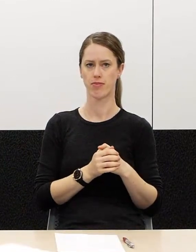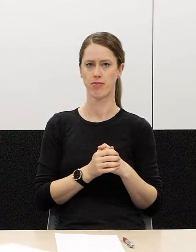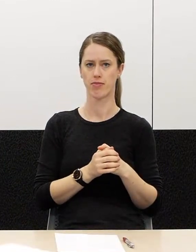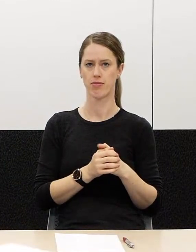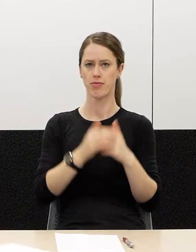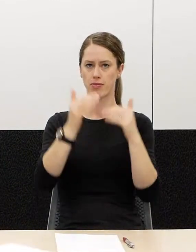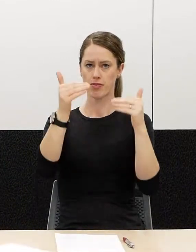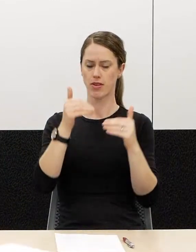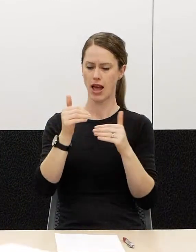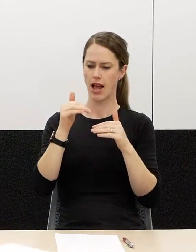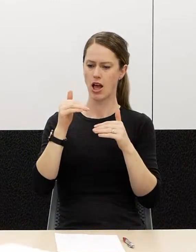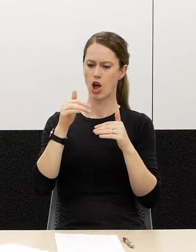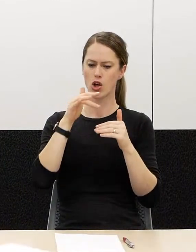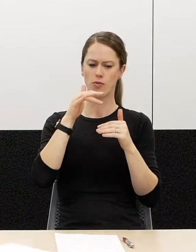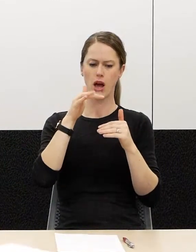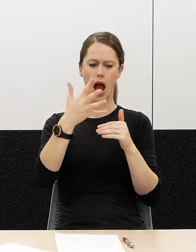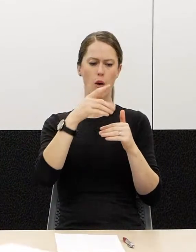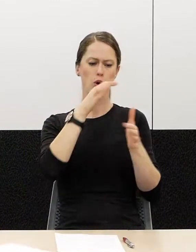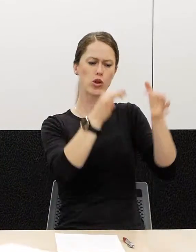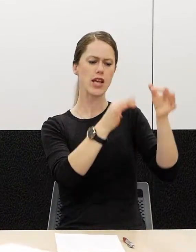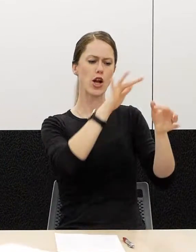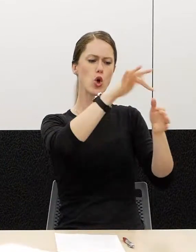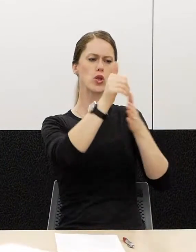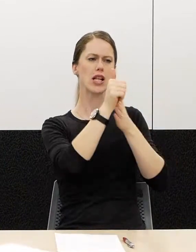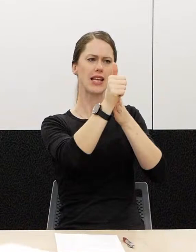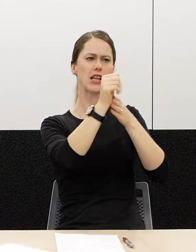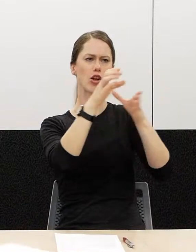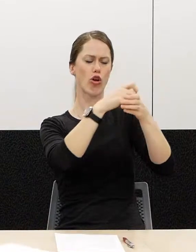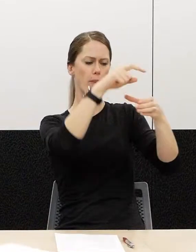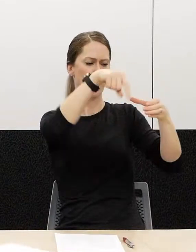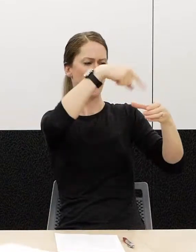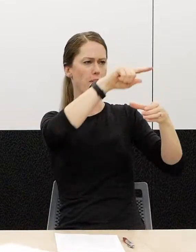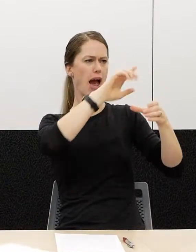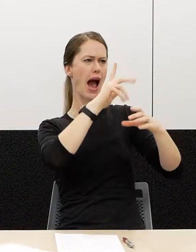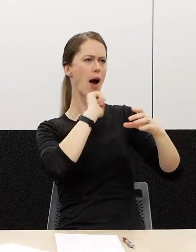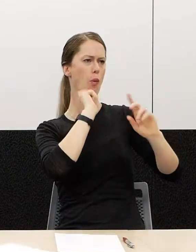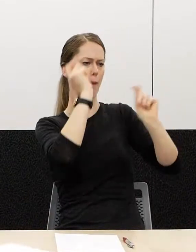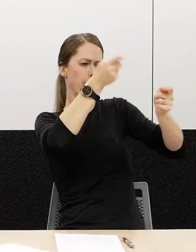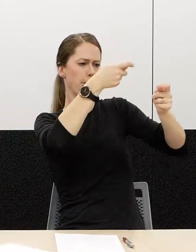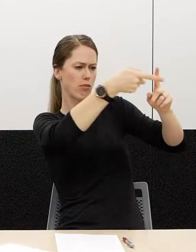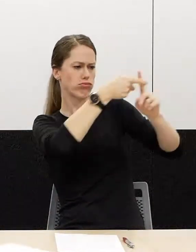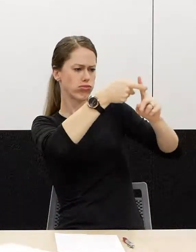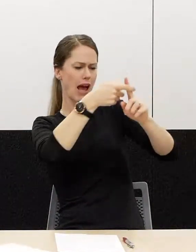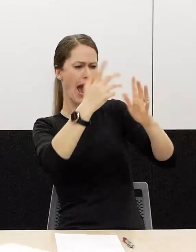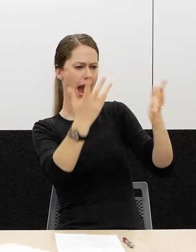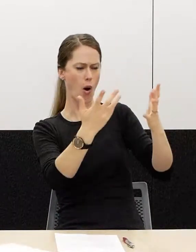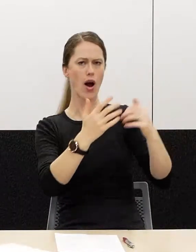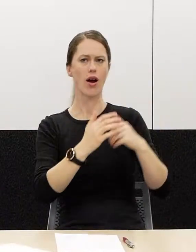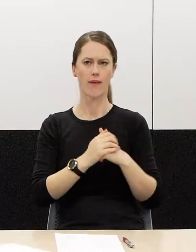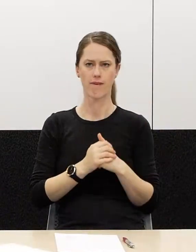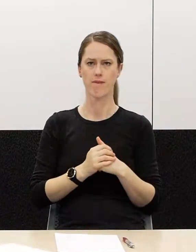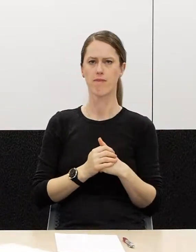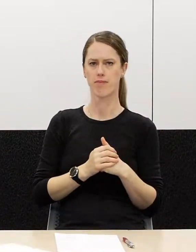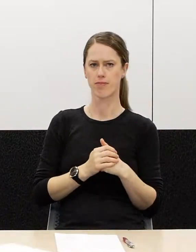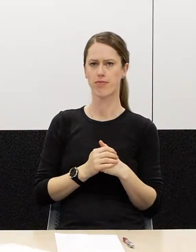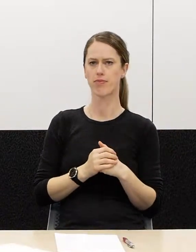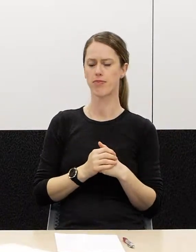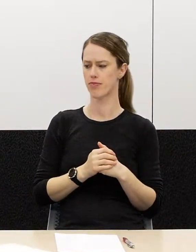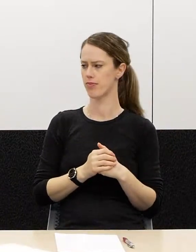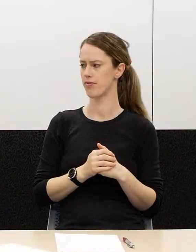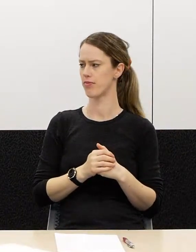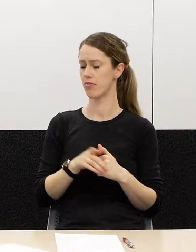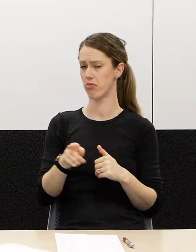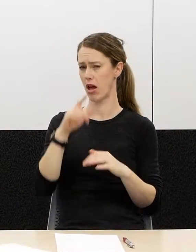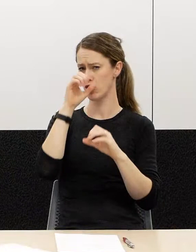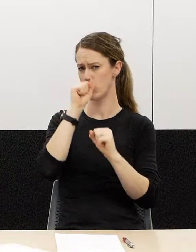is the leadership of the group going to be appointed? So they are going to be appointed. They're going to be appointed, that's right. So that I